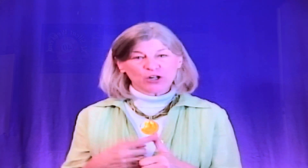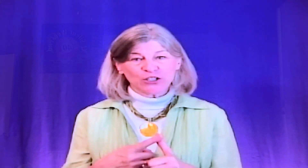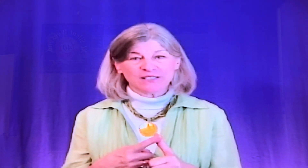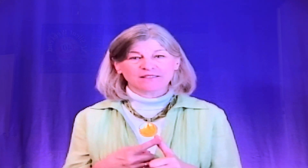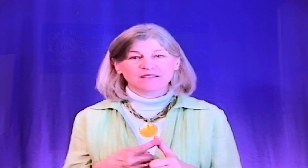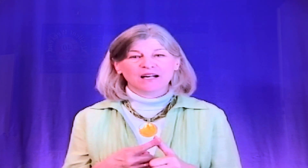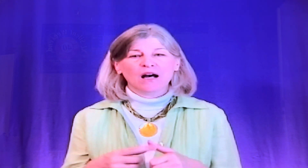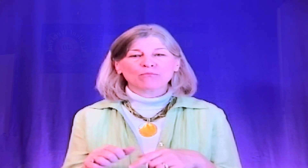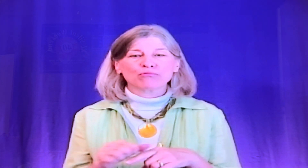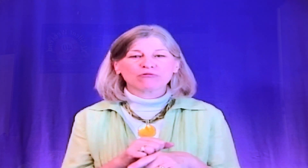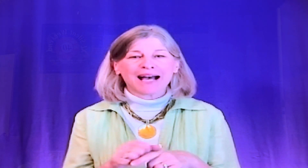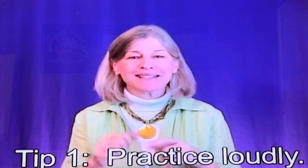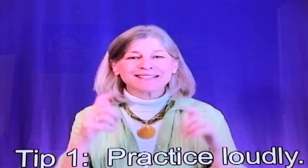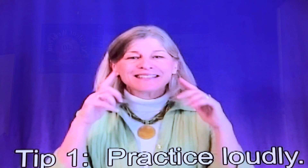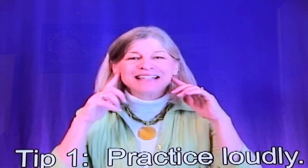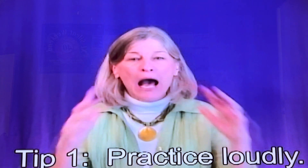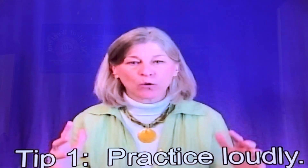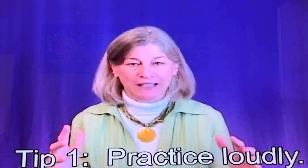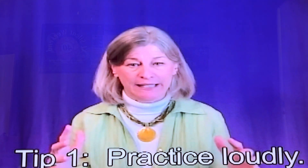First, practice loudly.